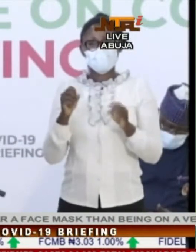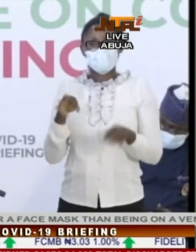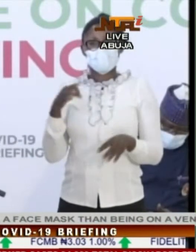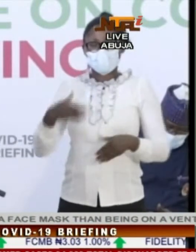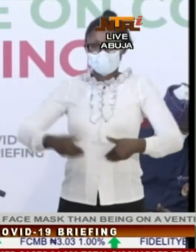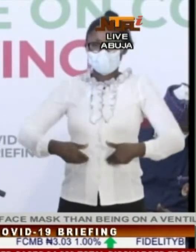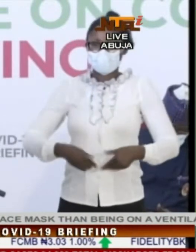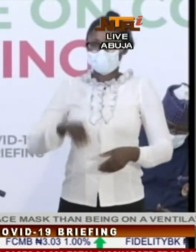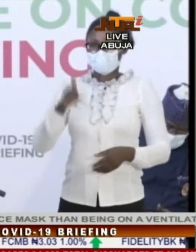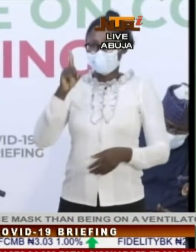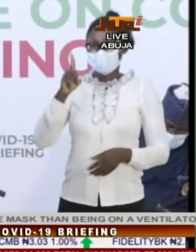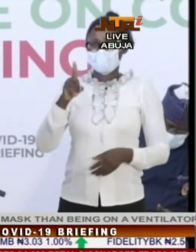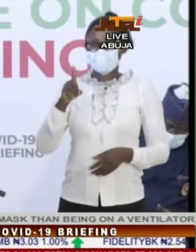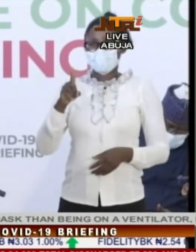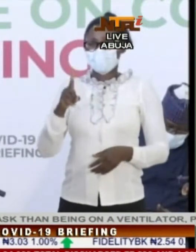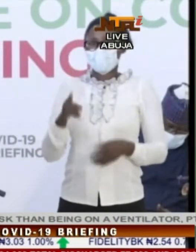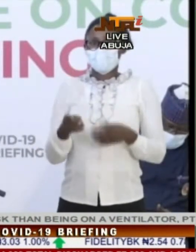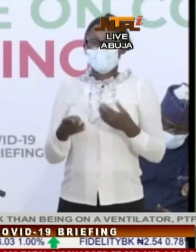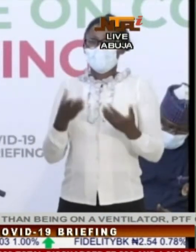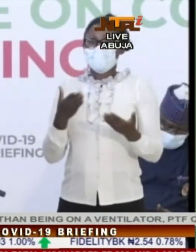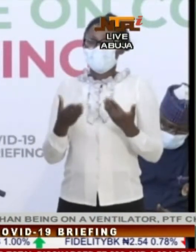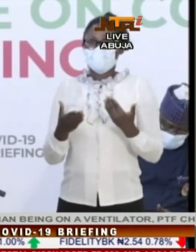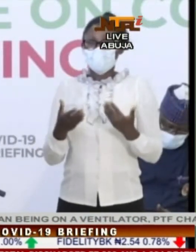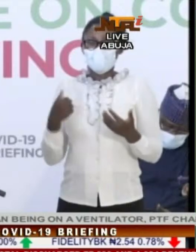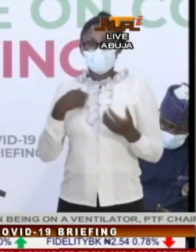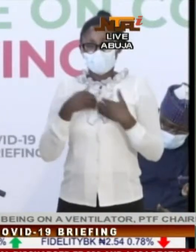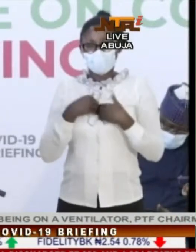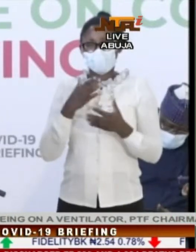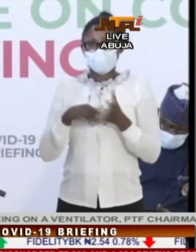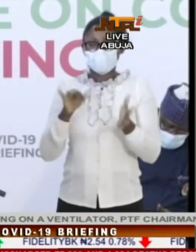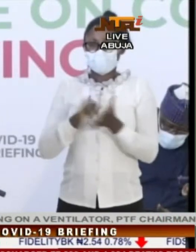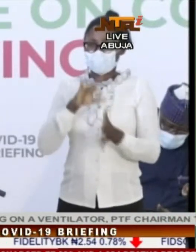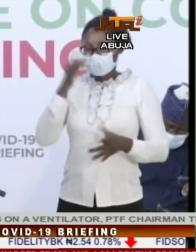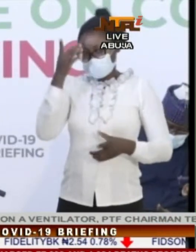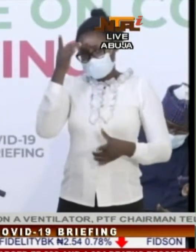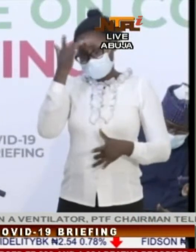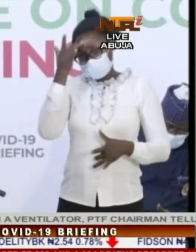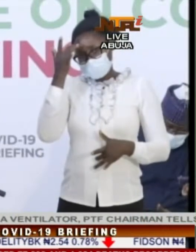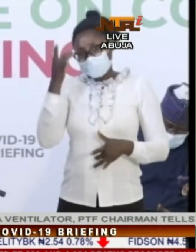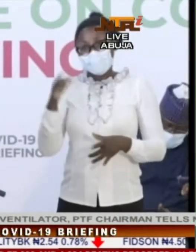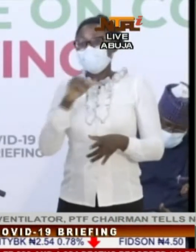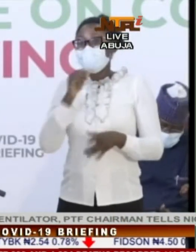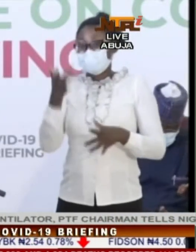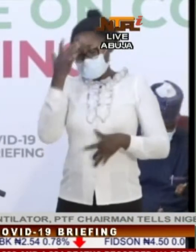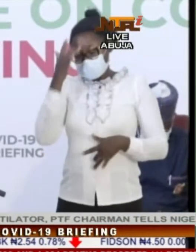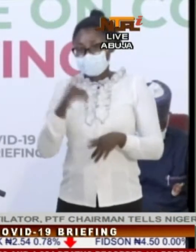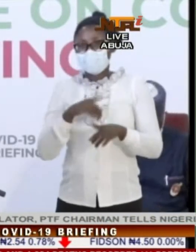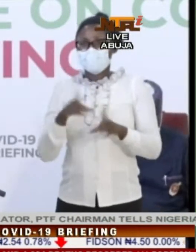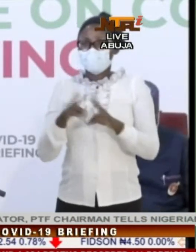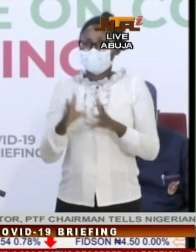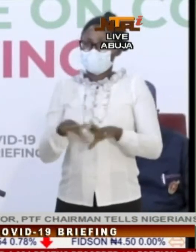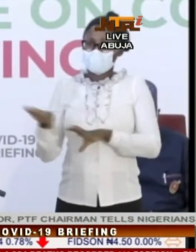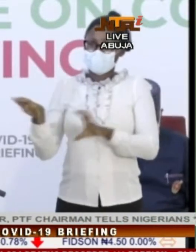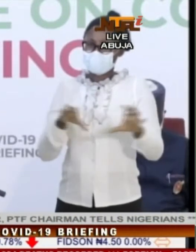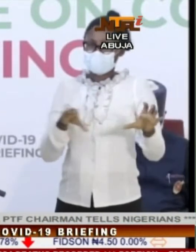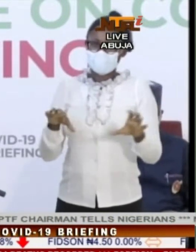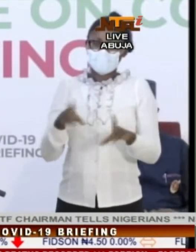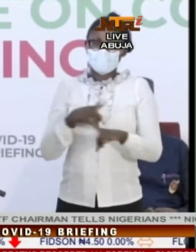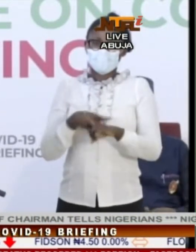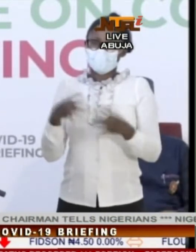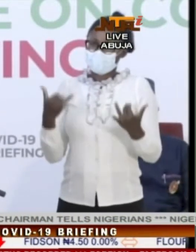young ones, we have a high percentage of young ones amongst us, very active, but then they have the elderly at